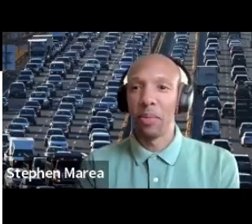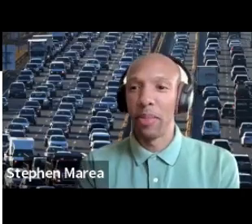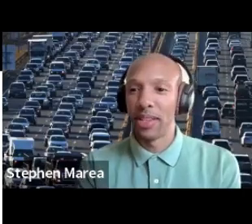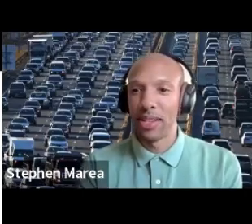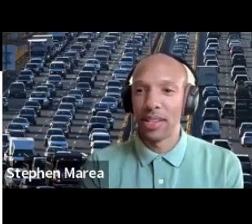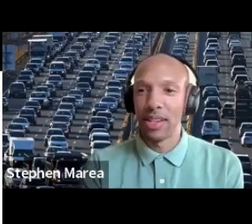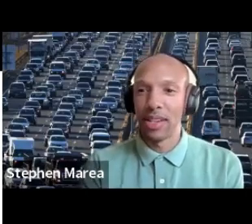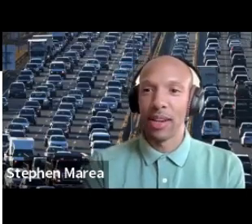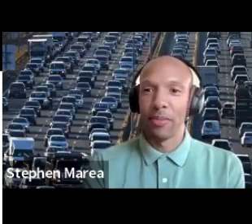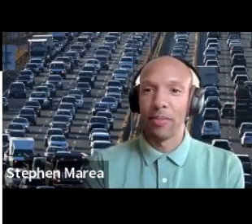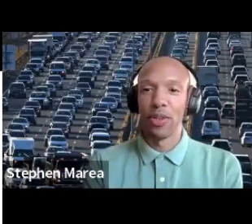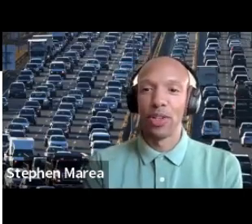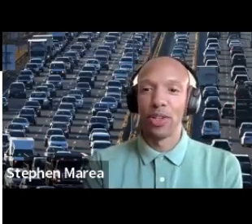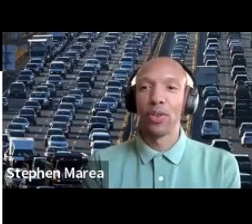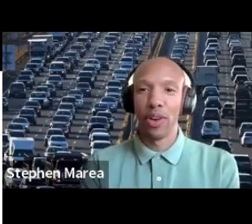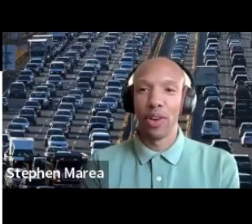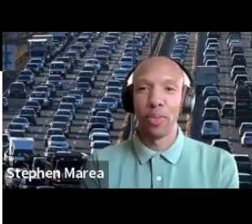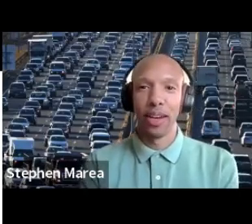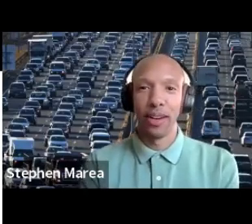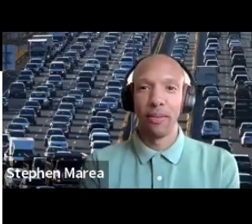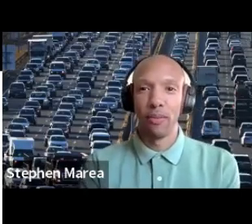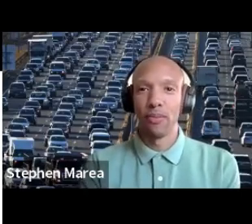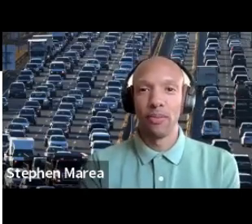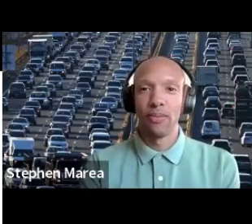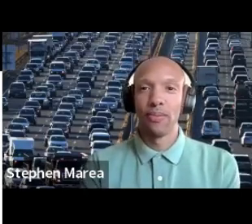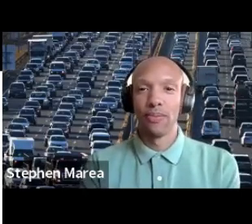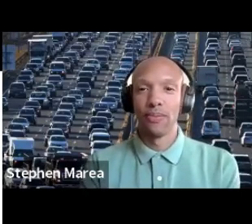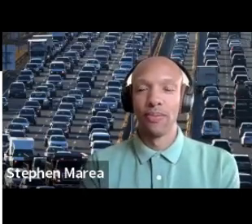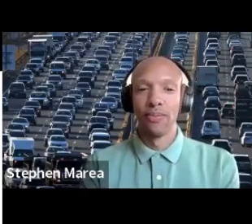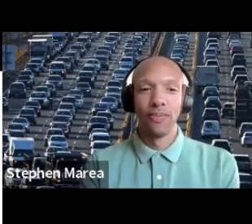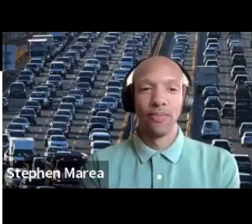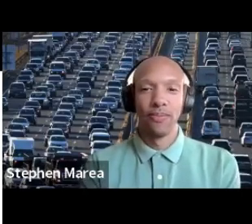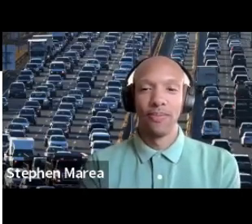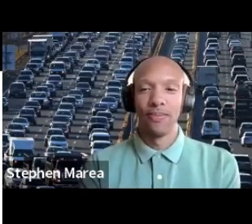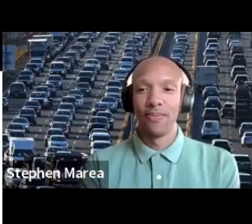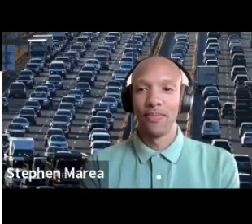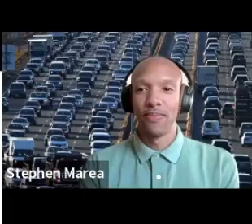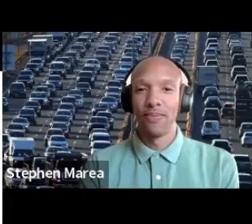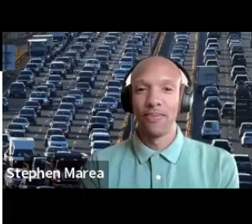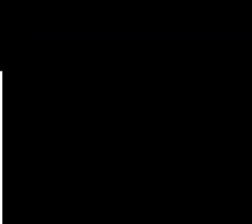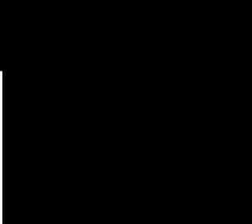And I'll wait a little bit to see which schools are represented.